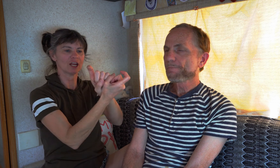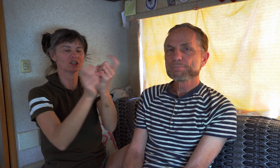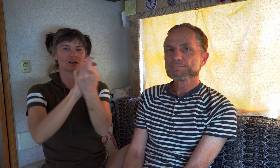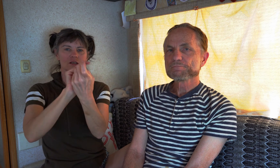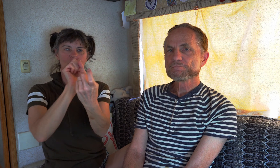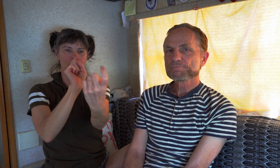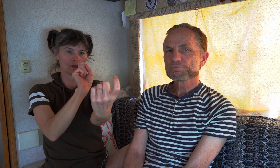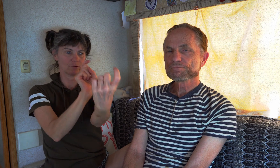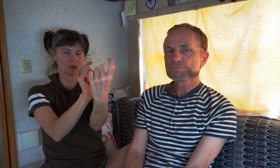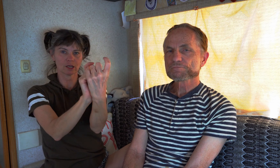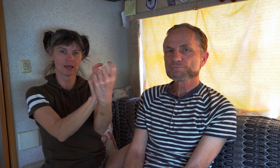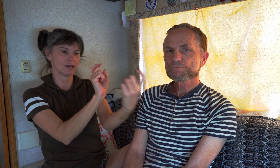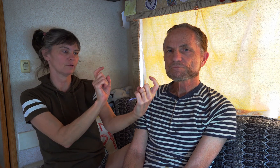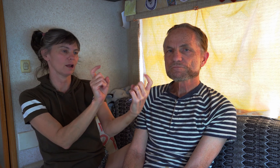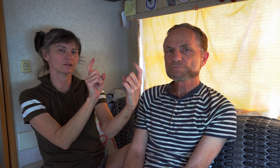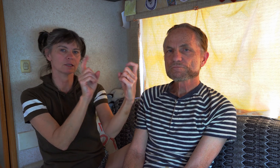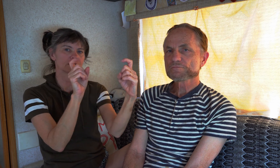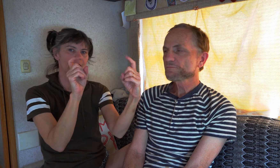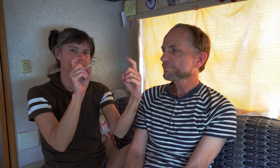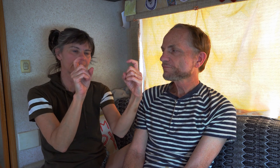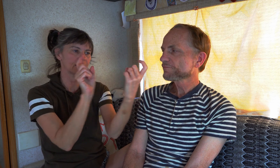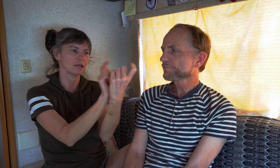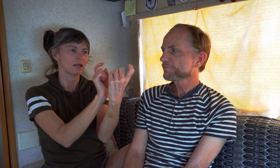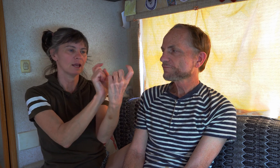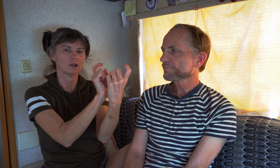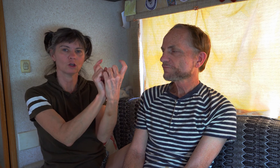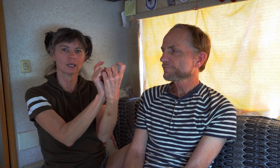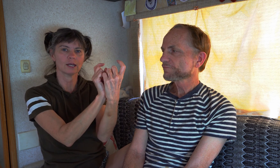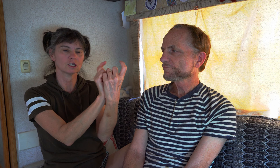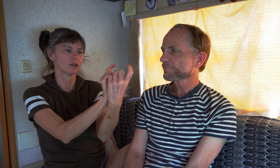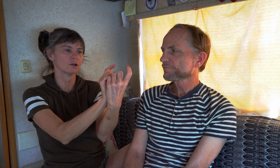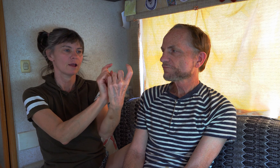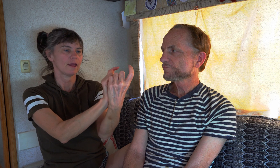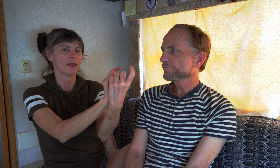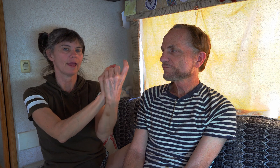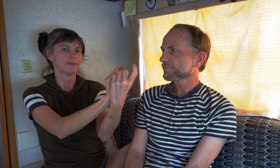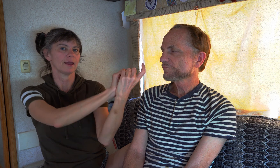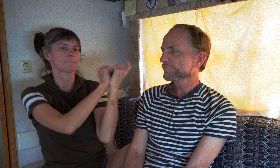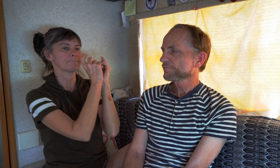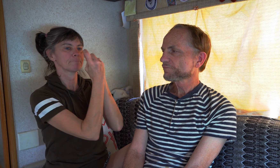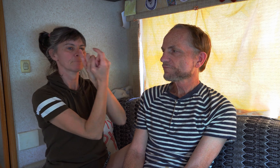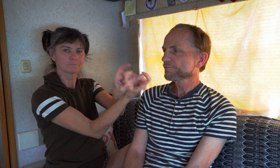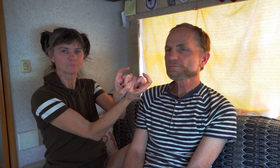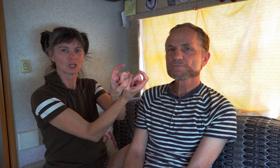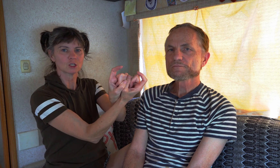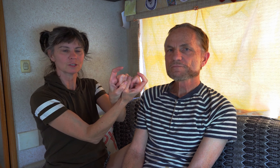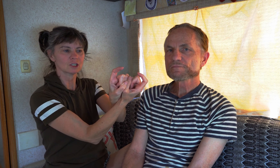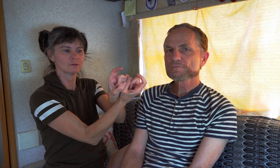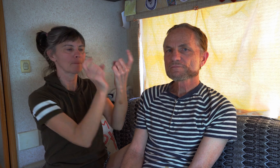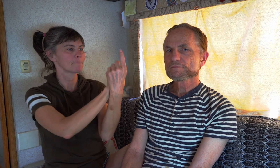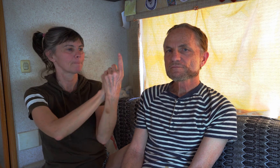He changed. So if you're looking at it, you've got, this is the X hand, and they're looking at each other, and they